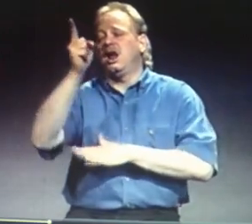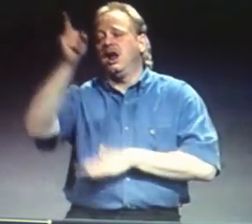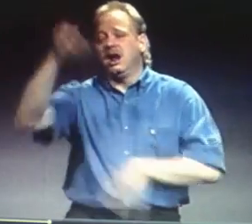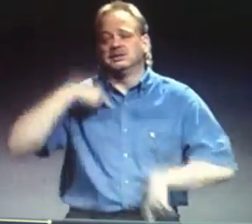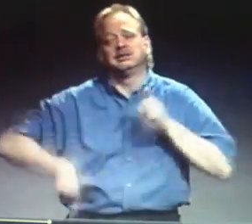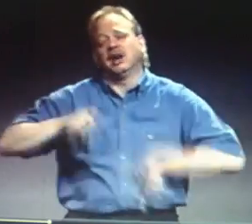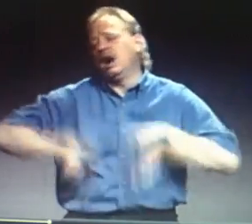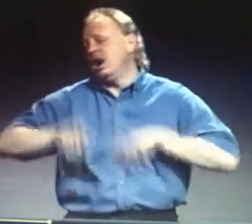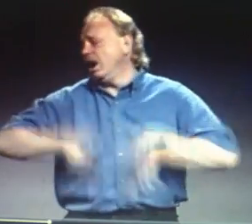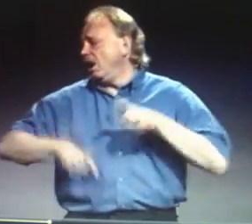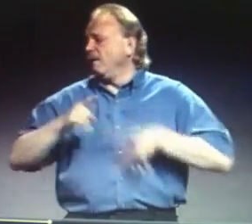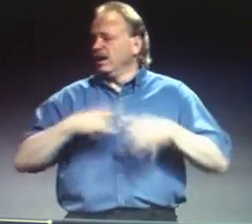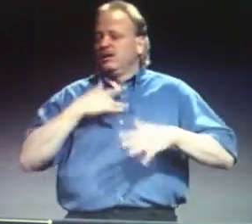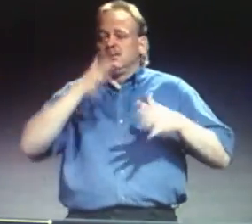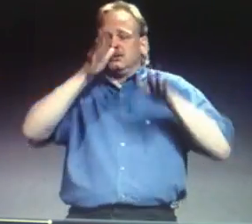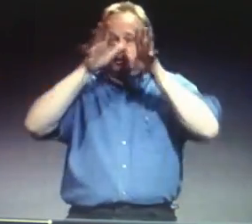up in my nose. I take off running.